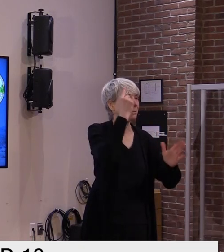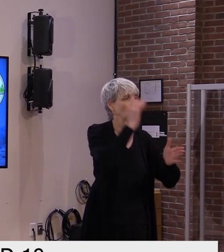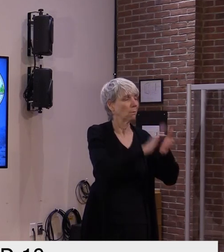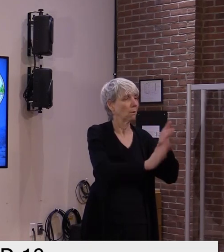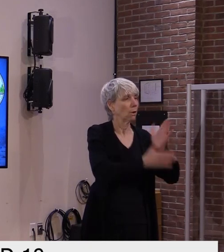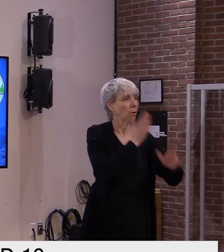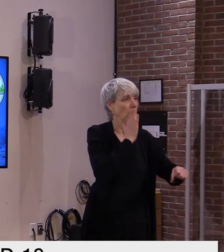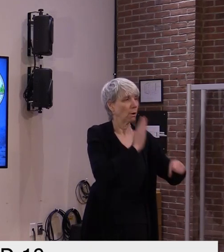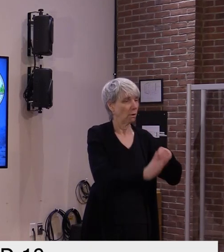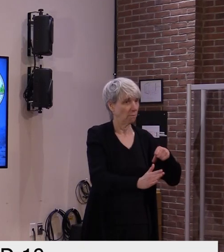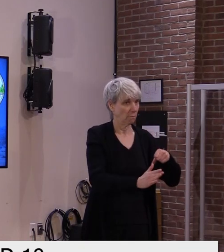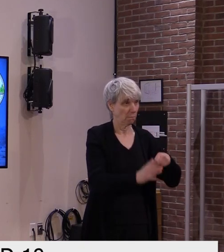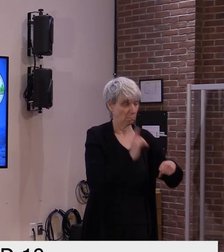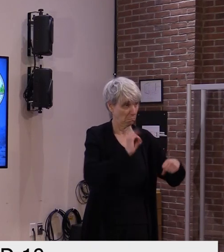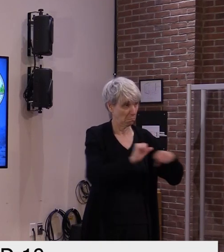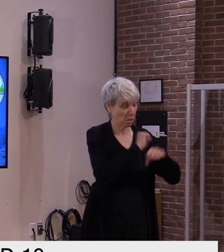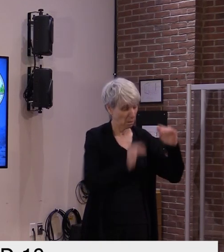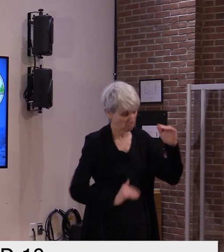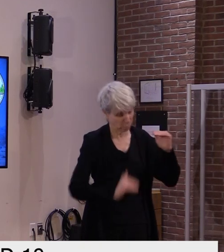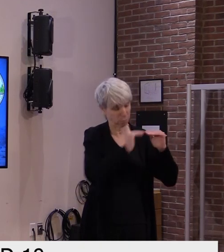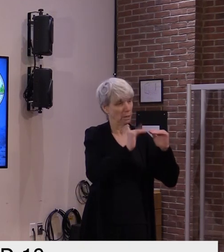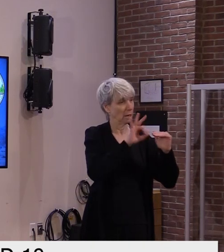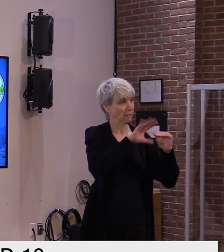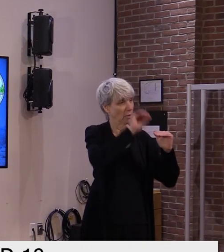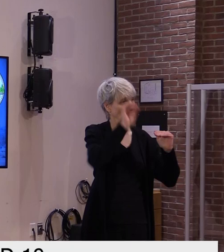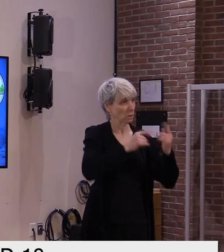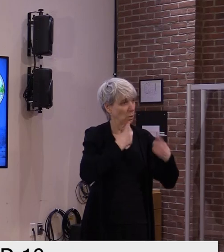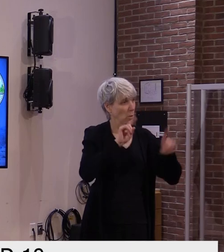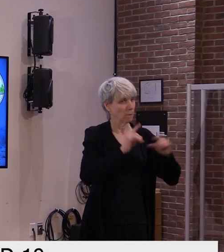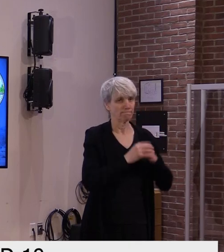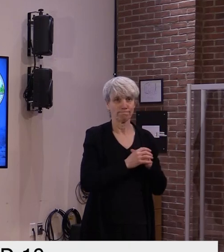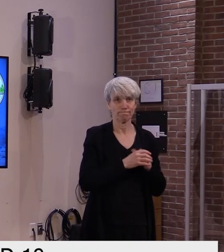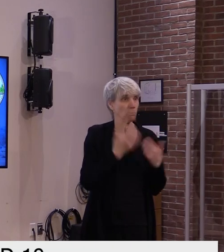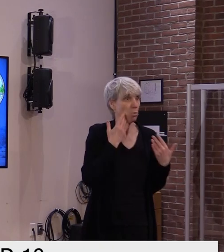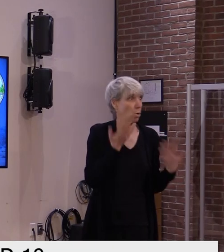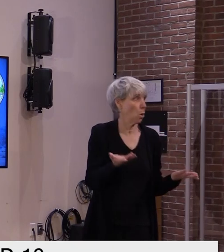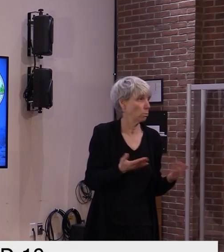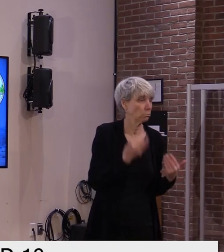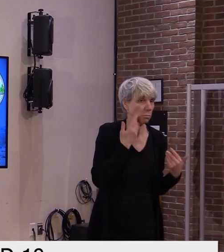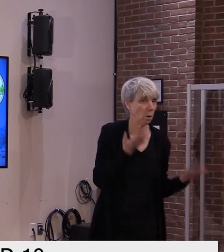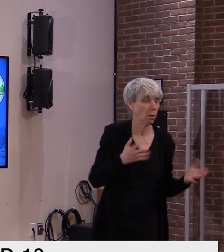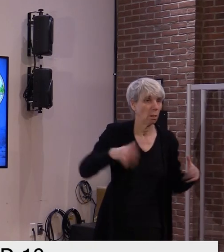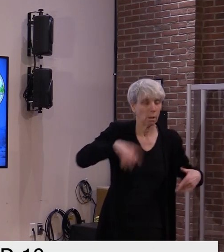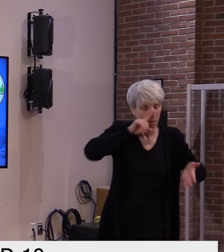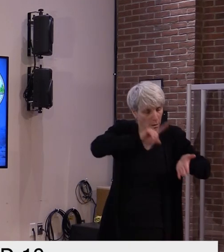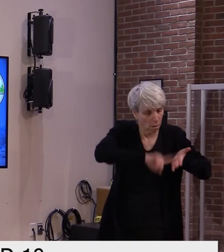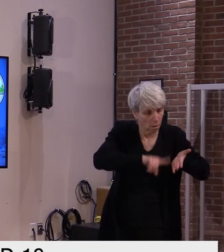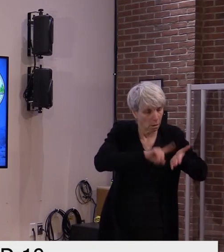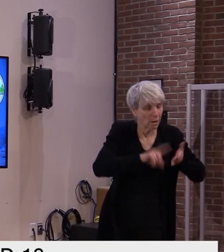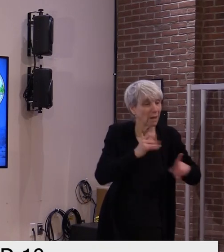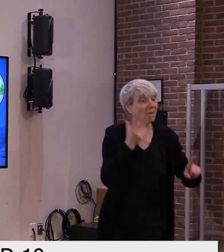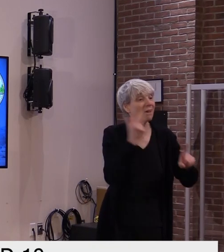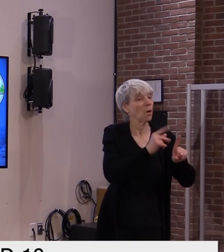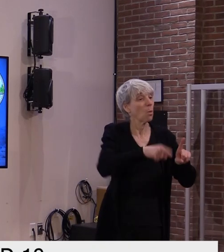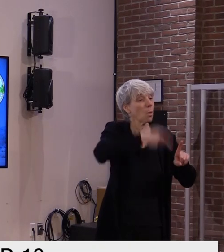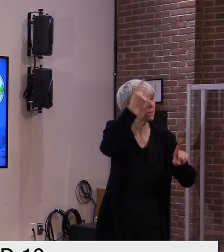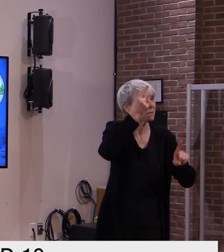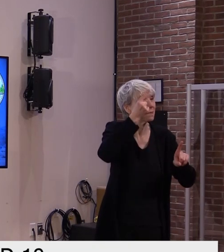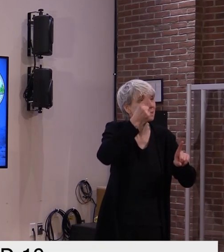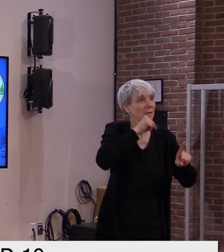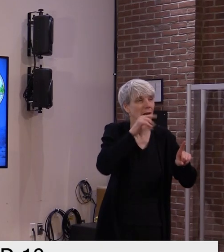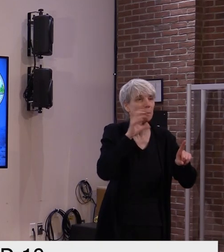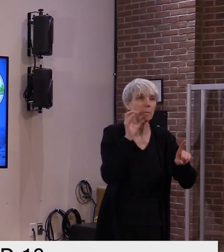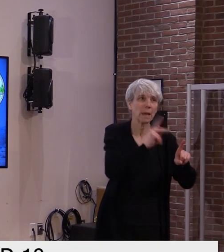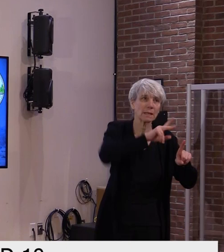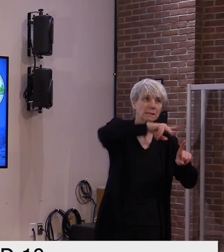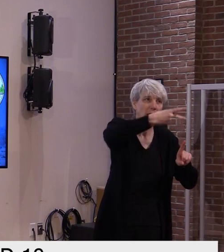it would be, actually, because I don't think they did any testing on that and did any research on what a single dose would do. So